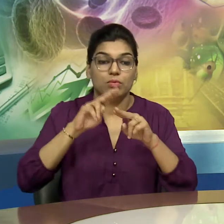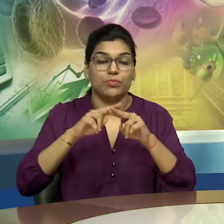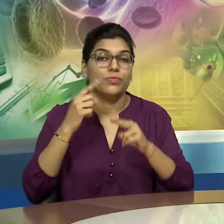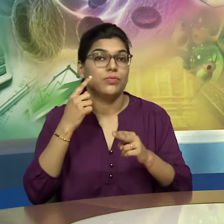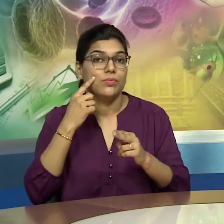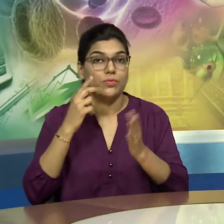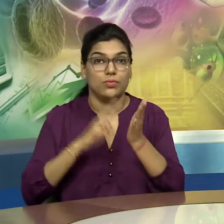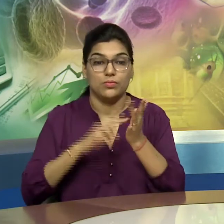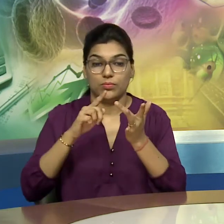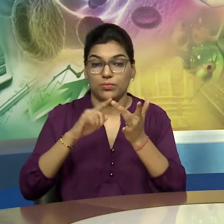form,